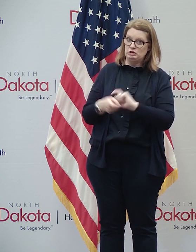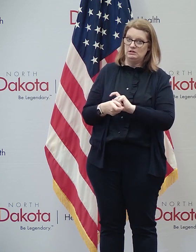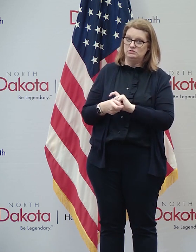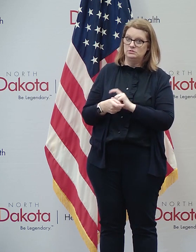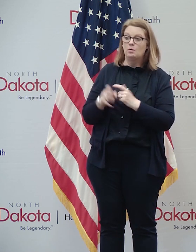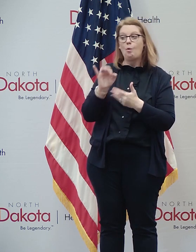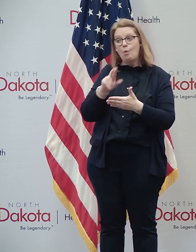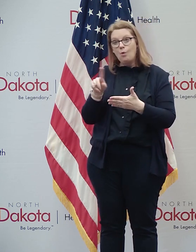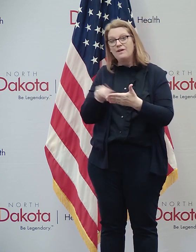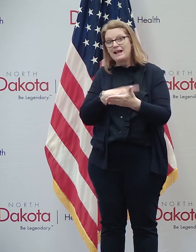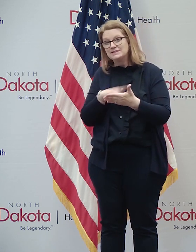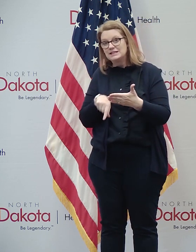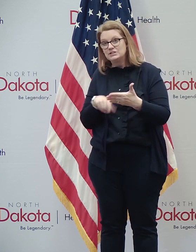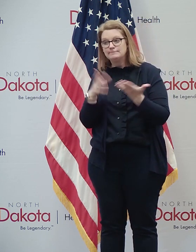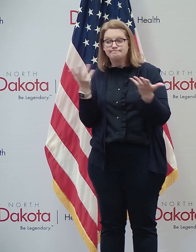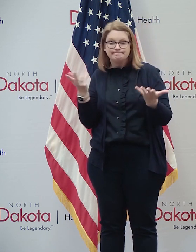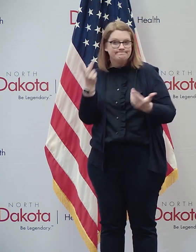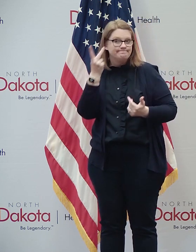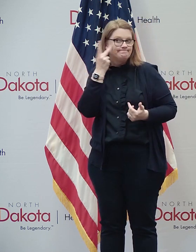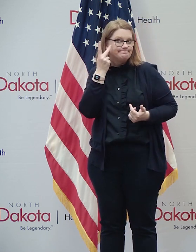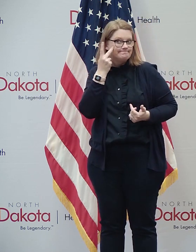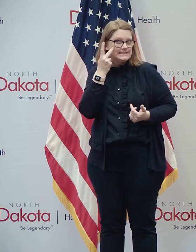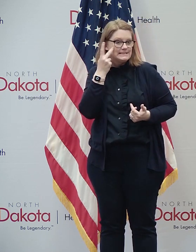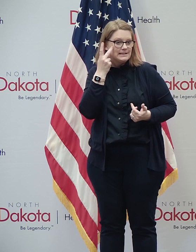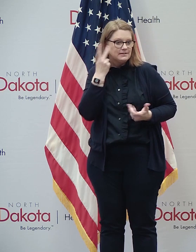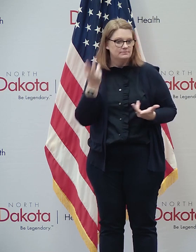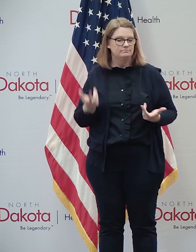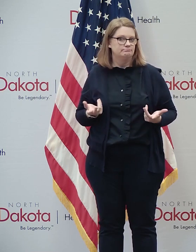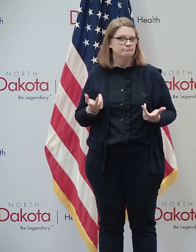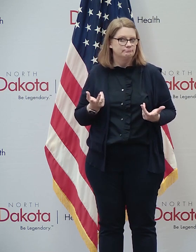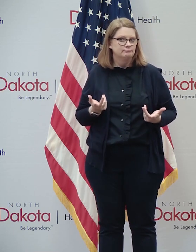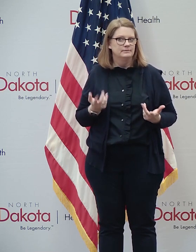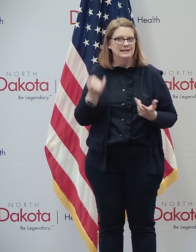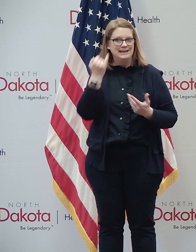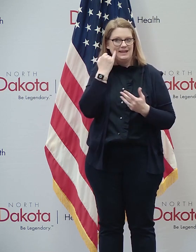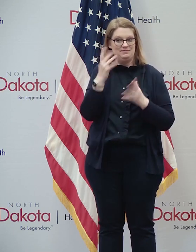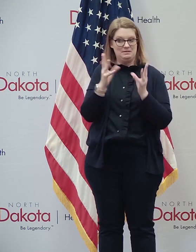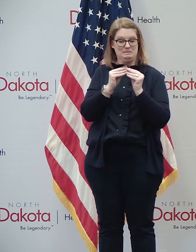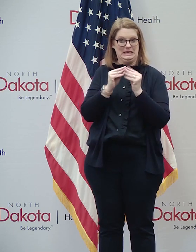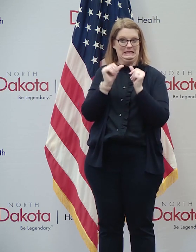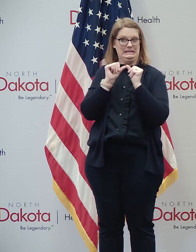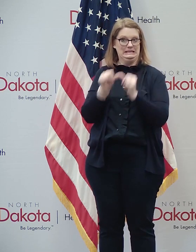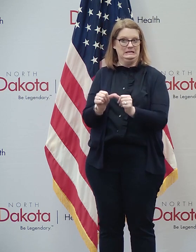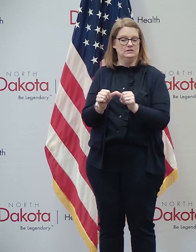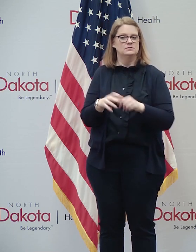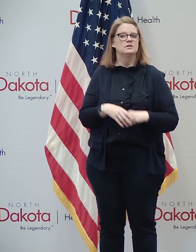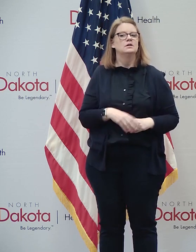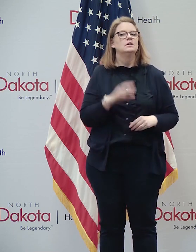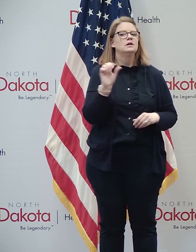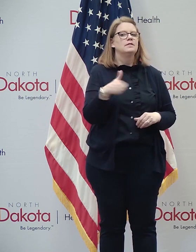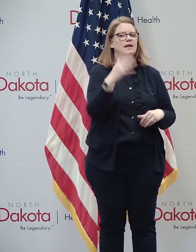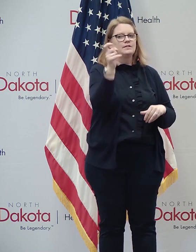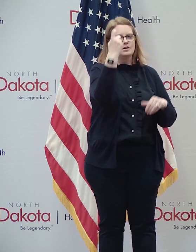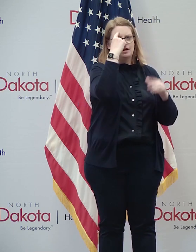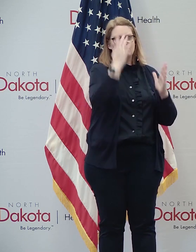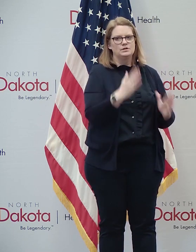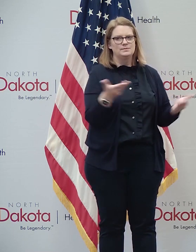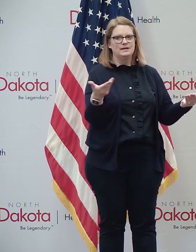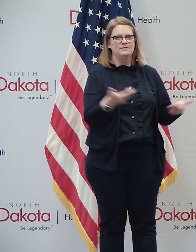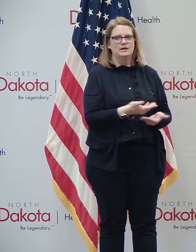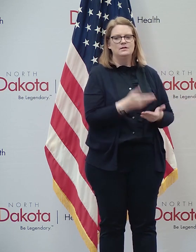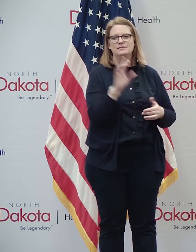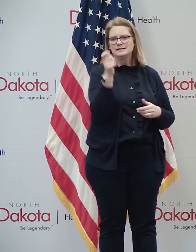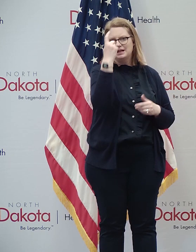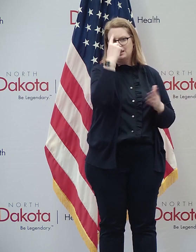or cancellation. And so we'll keep you posted if this meeting holds. The other governor that's been invited to that meeting is Governor